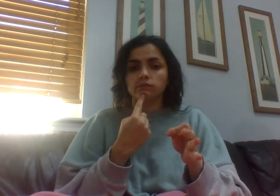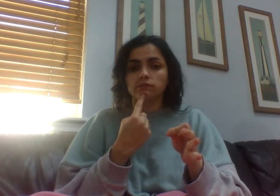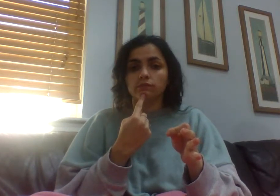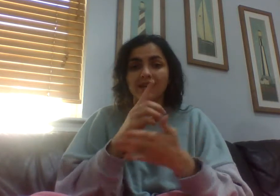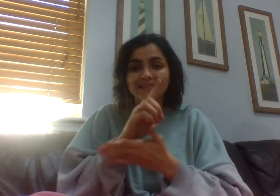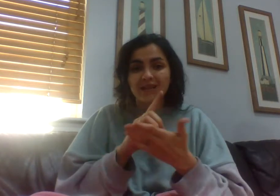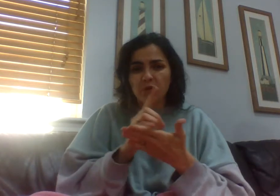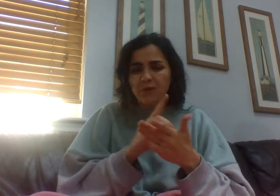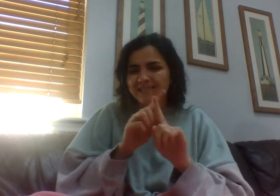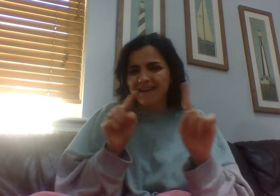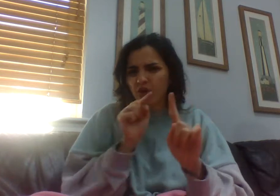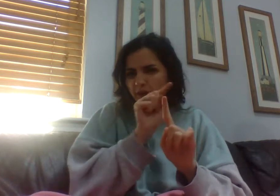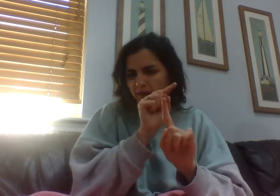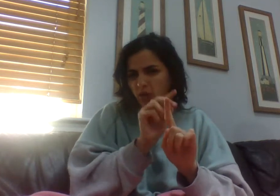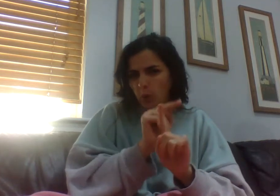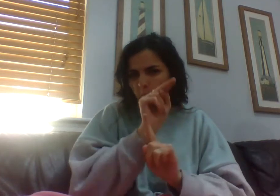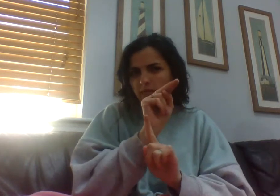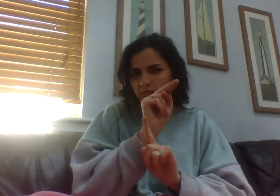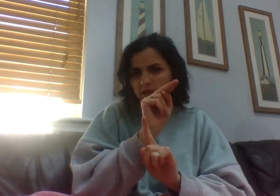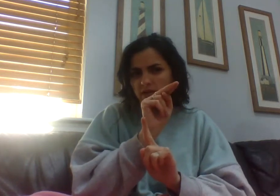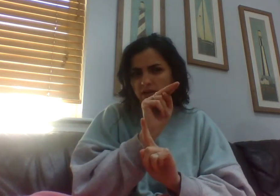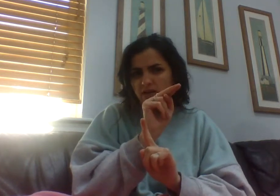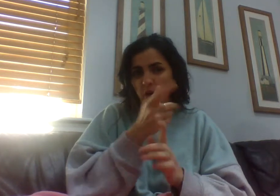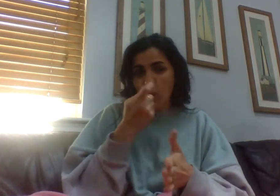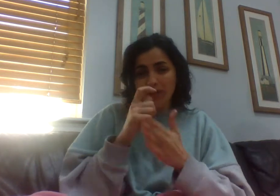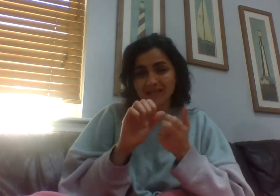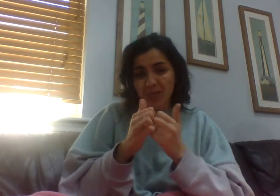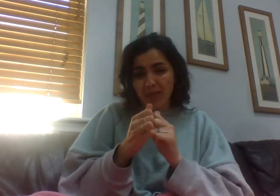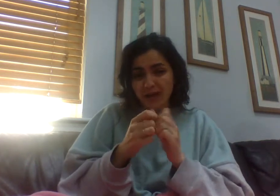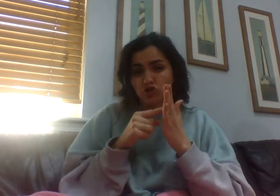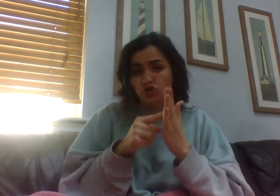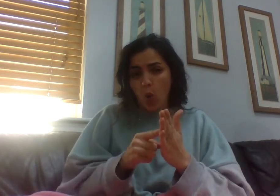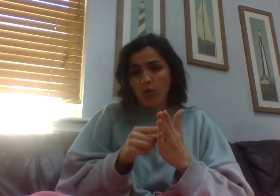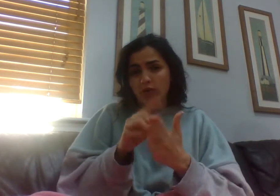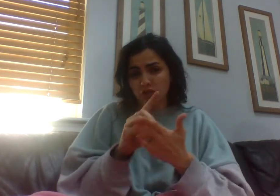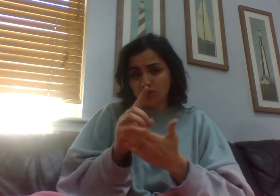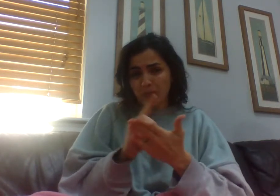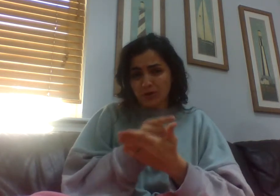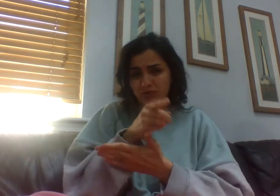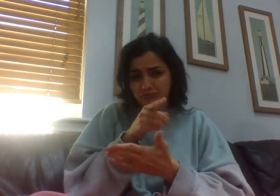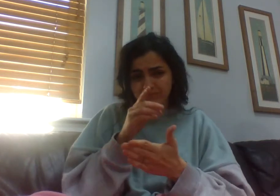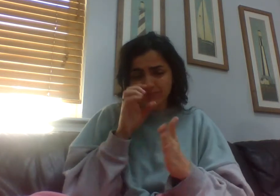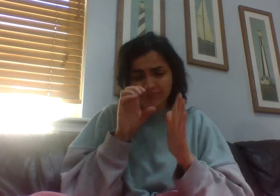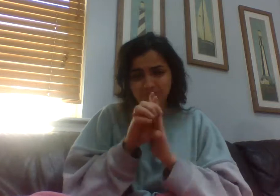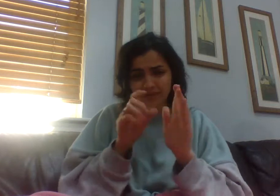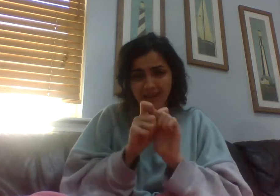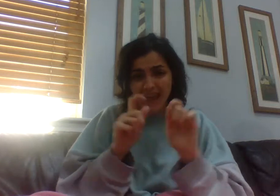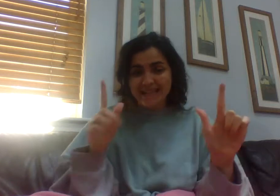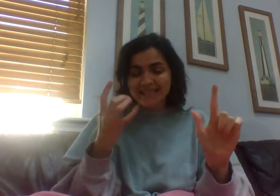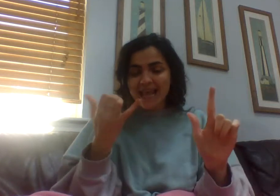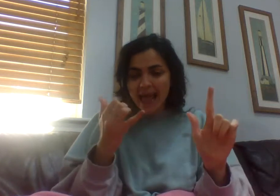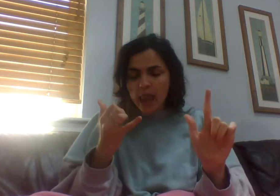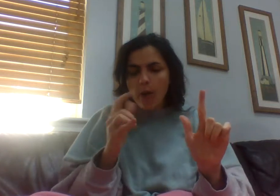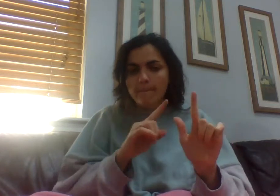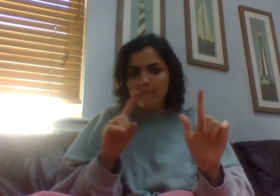was different. And look how Lawrence depicts this discrimination. It's yellow, but we can imagine that little fence or